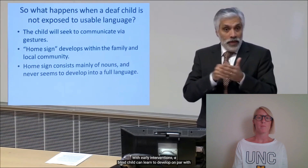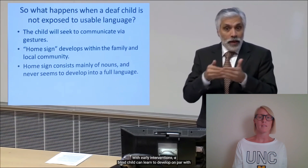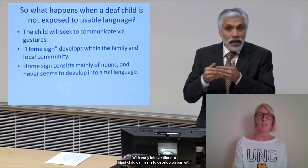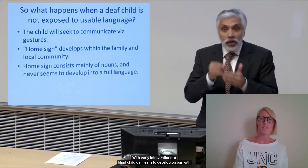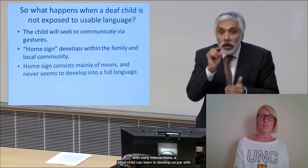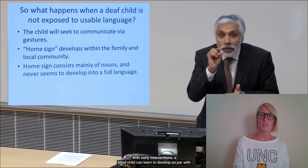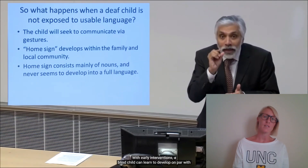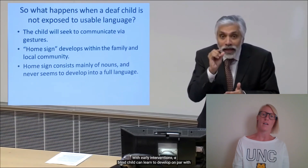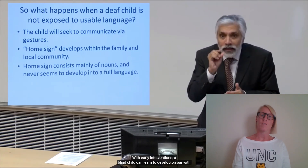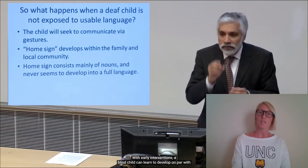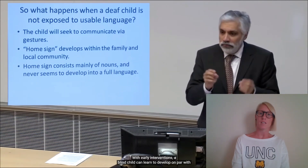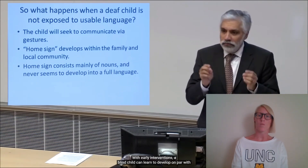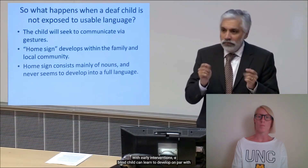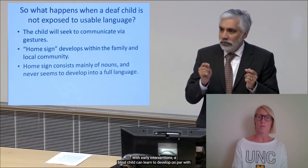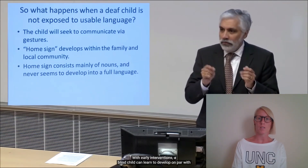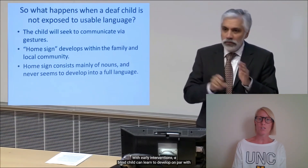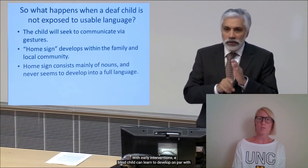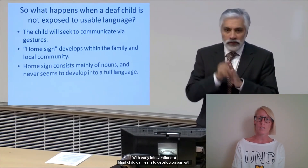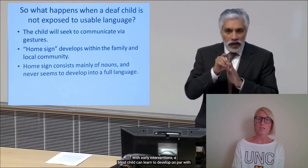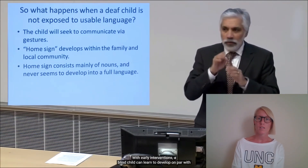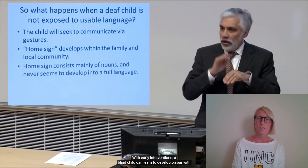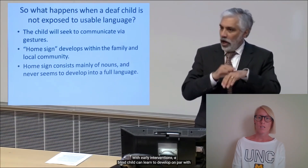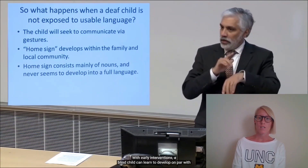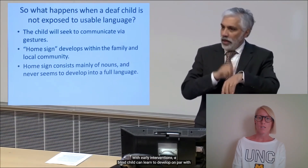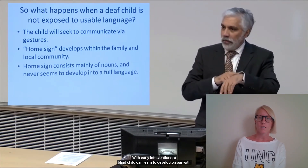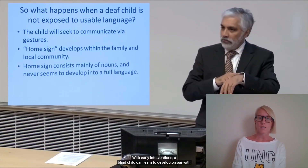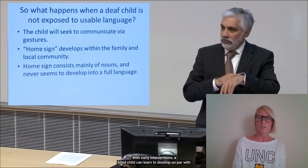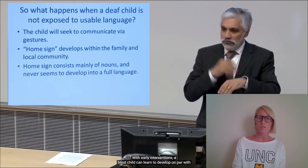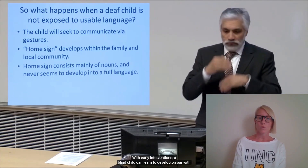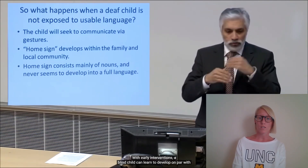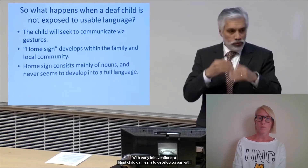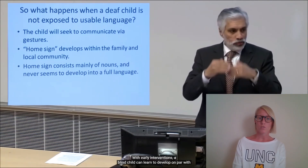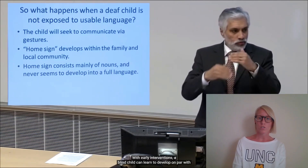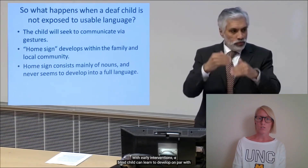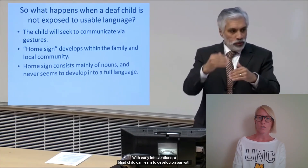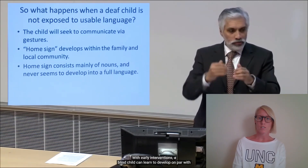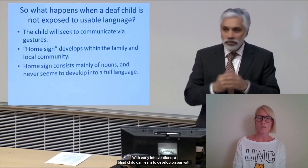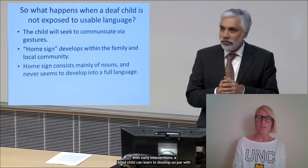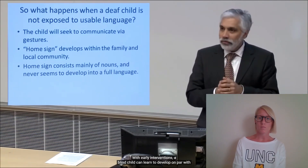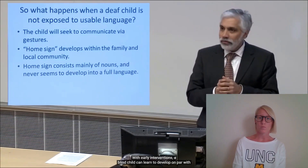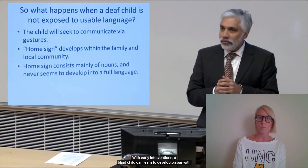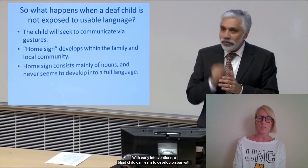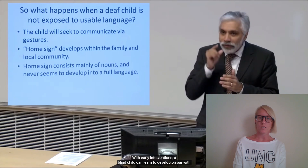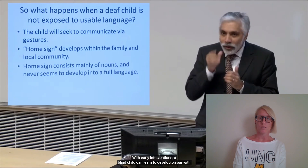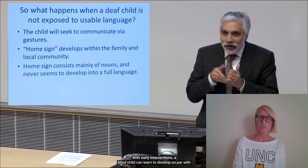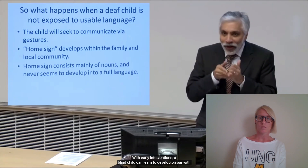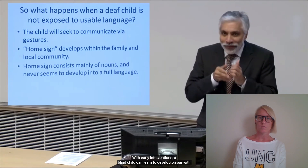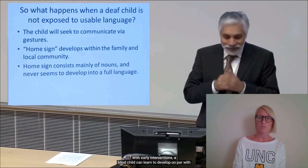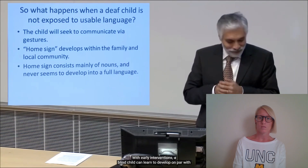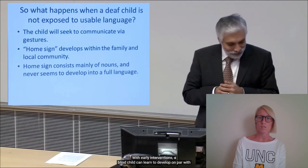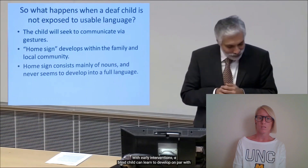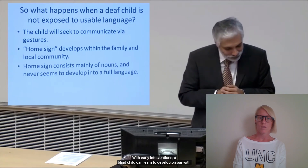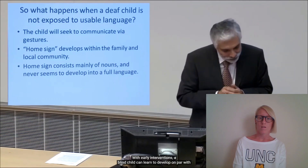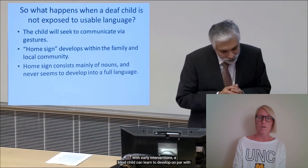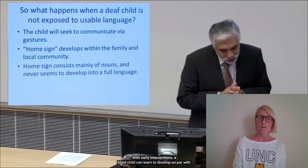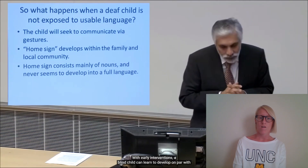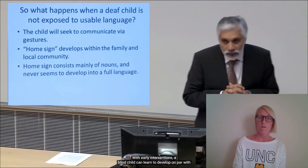people don't expect that. They With think early that if you help the baby interventions, a little bit, it can quickly a blind mature and child can learn to normally. develop